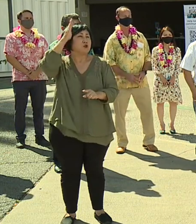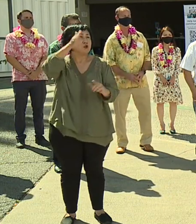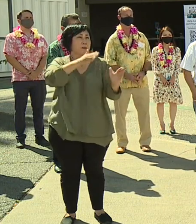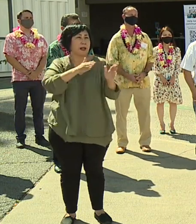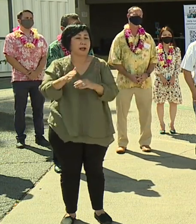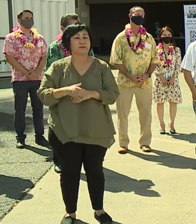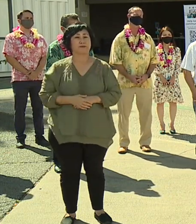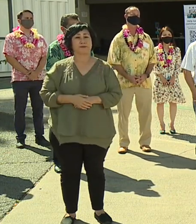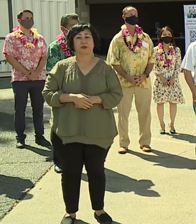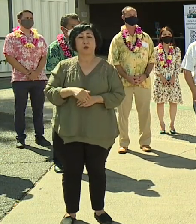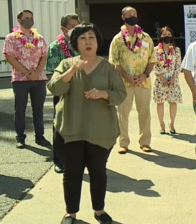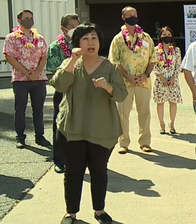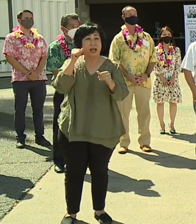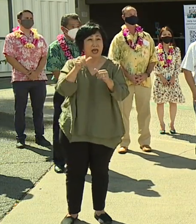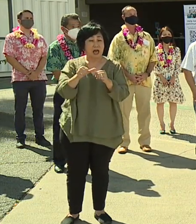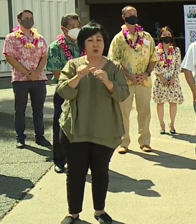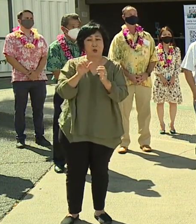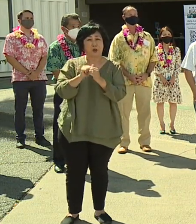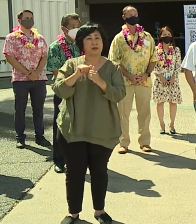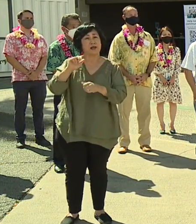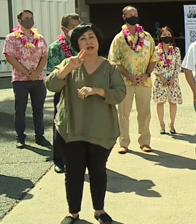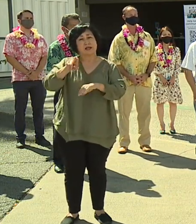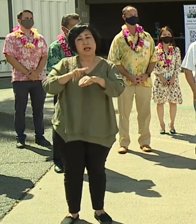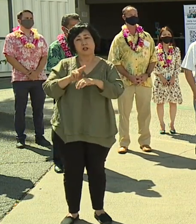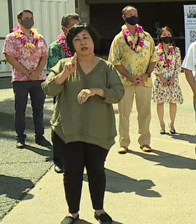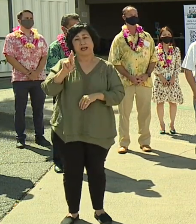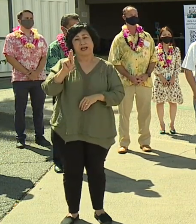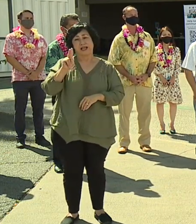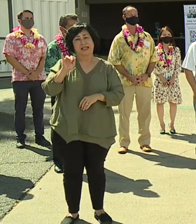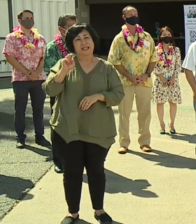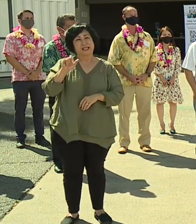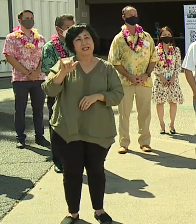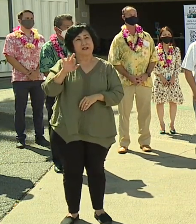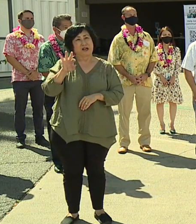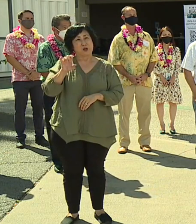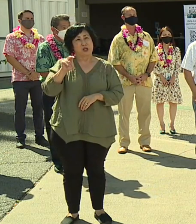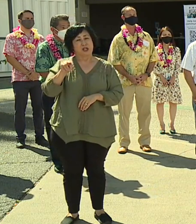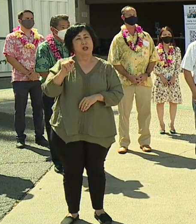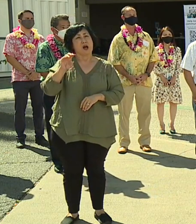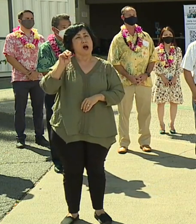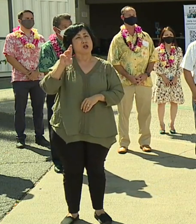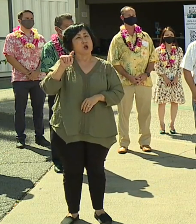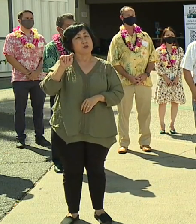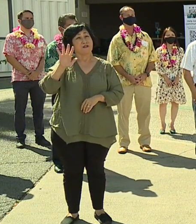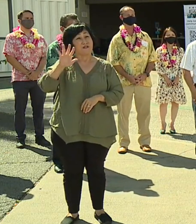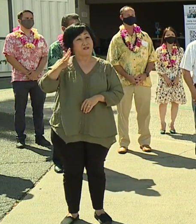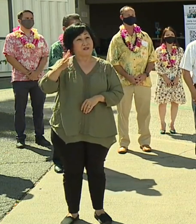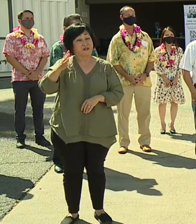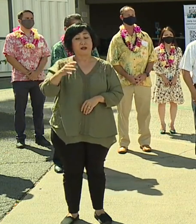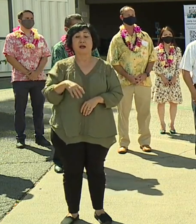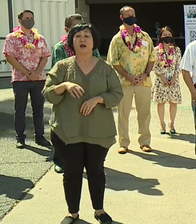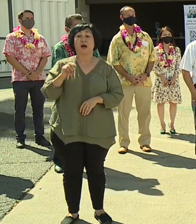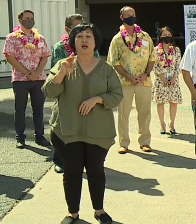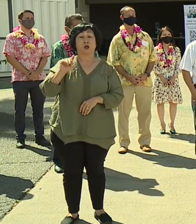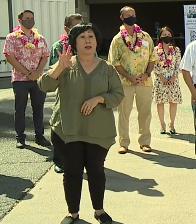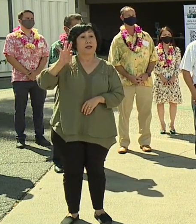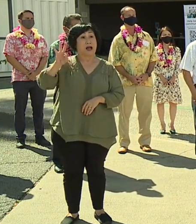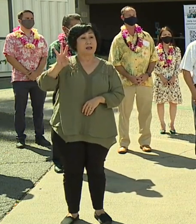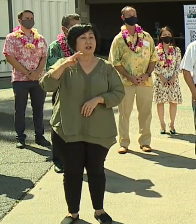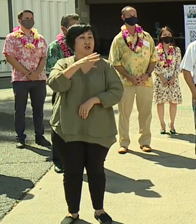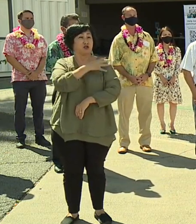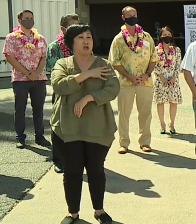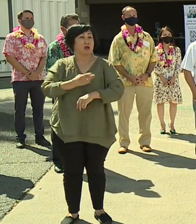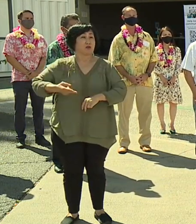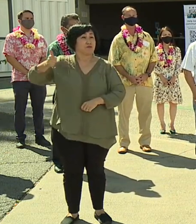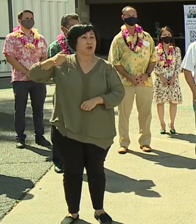signed a letter of intent with the National Kidney Foundation on October 5th. On October 9th, General Hara, who I want to